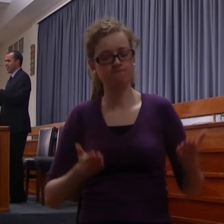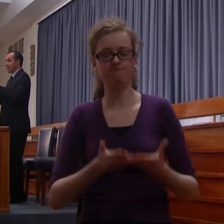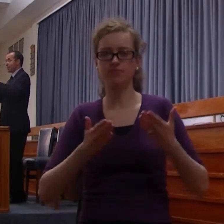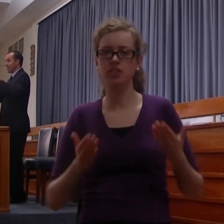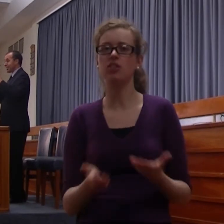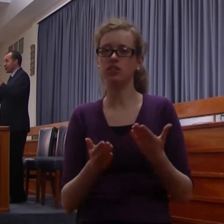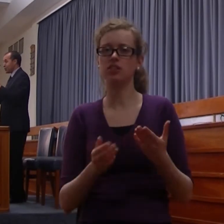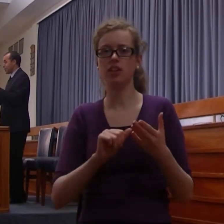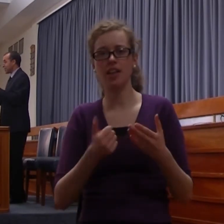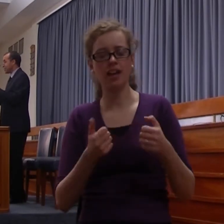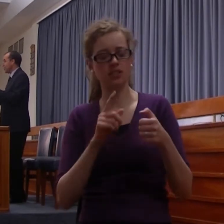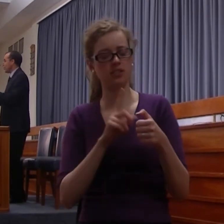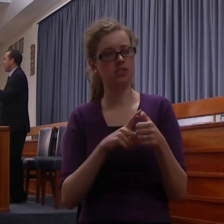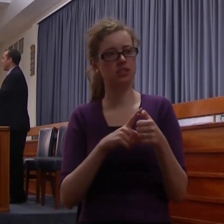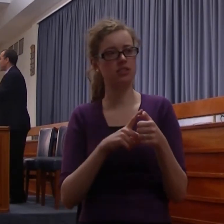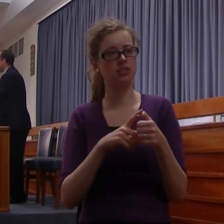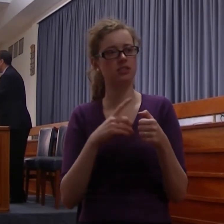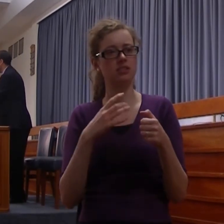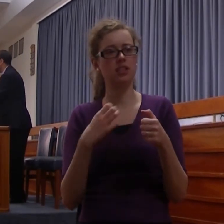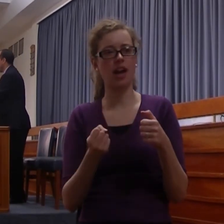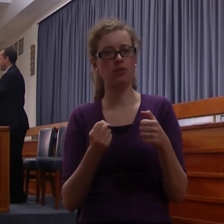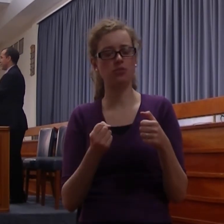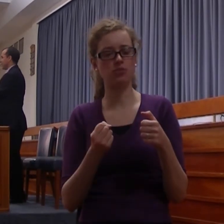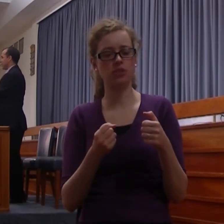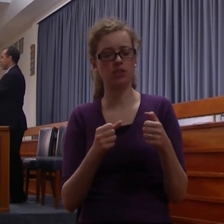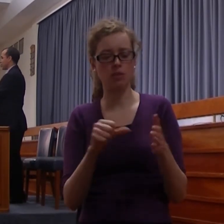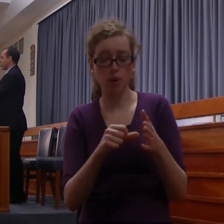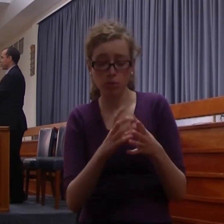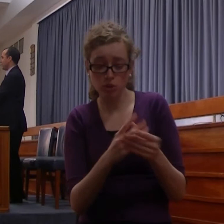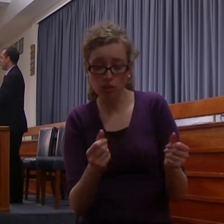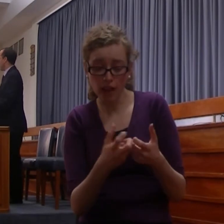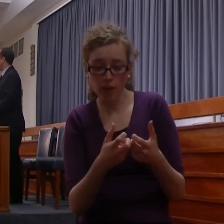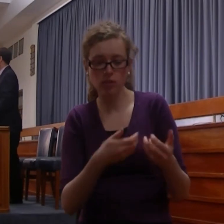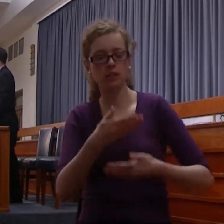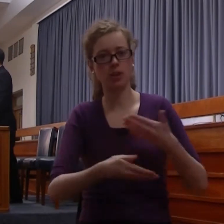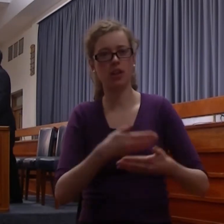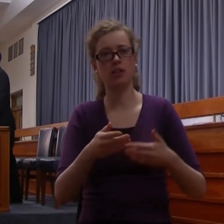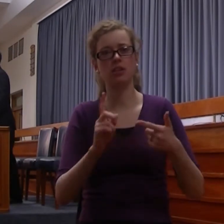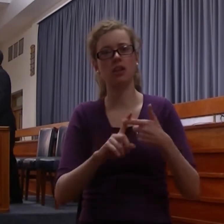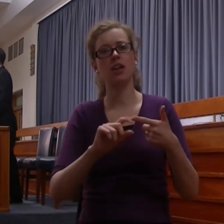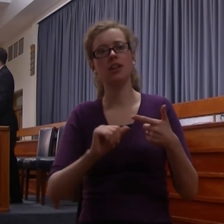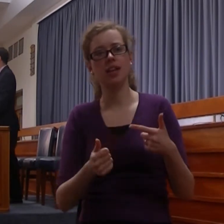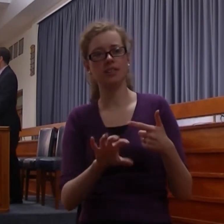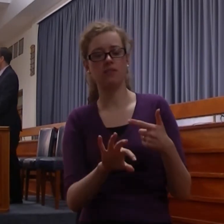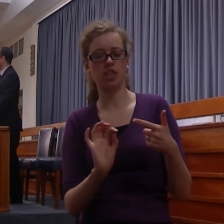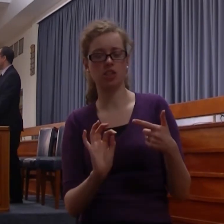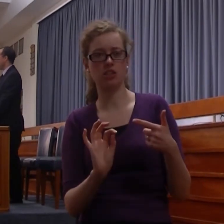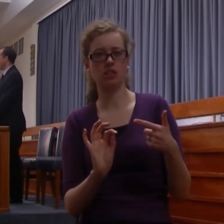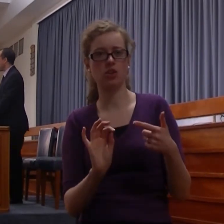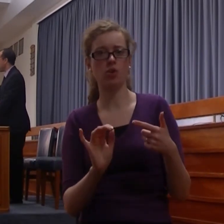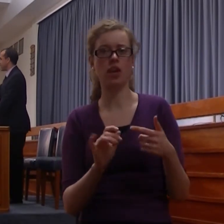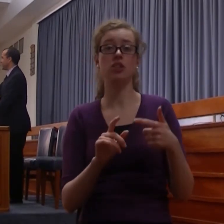condemnation. After the condemnation, you have now an exhortation. After that exhortation, you have